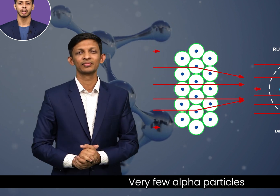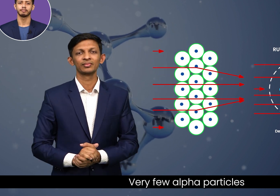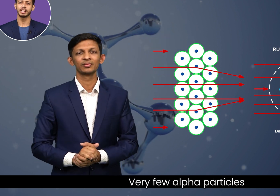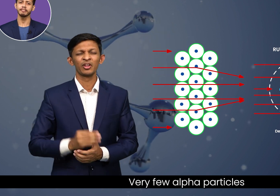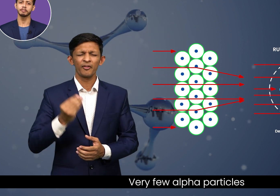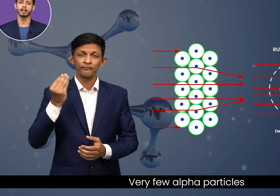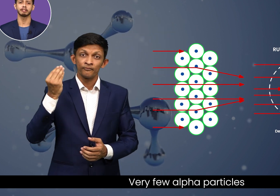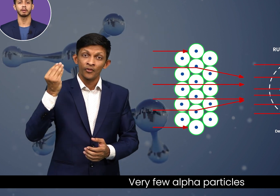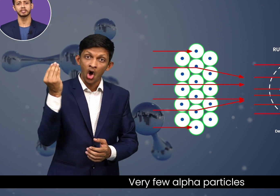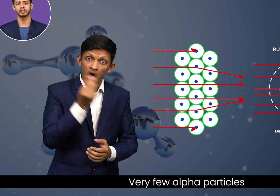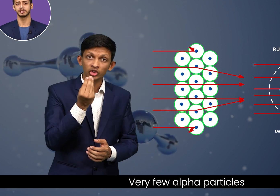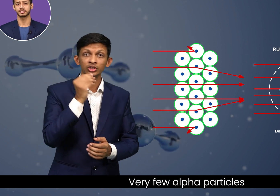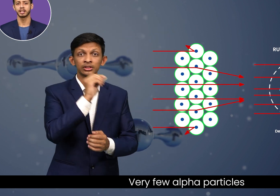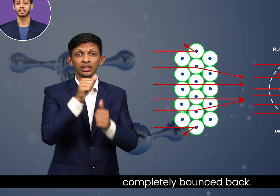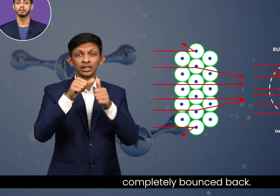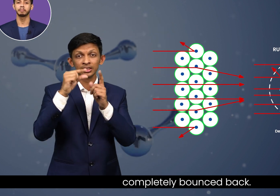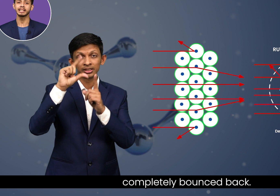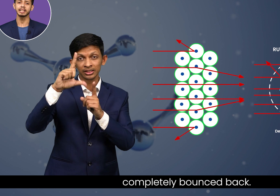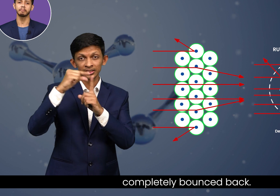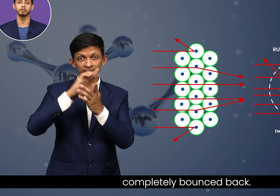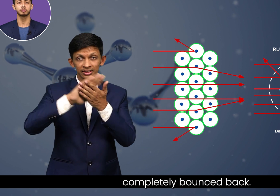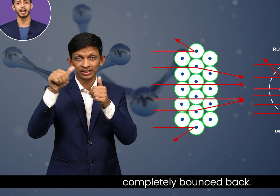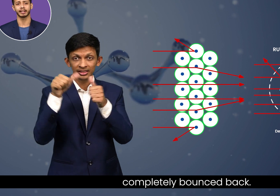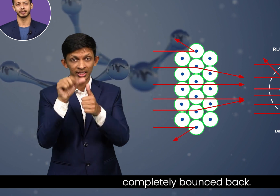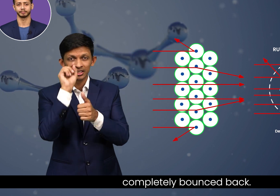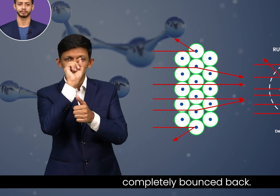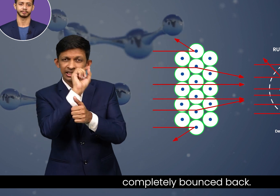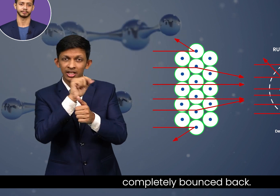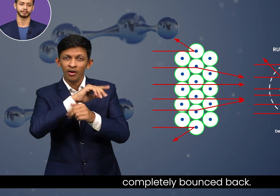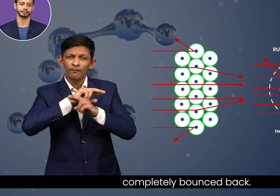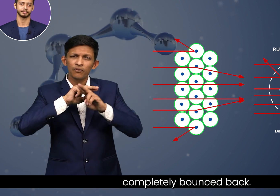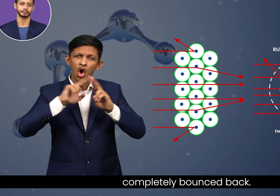Very few alpha particles completely bounced back.